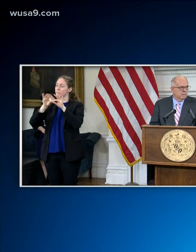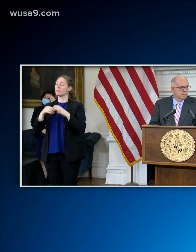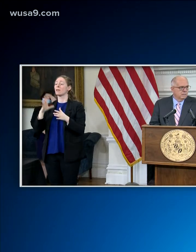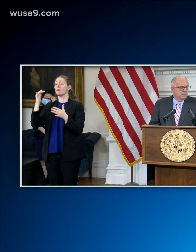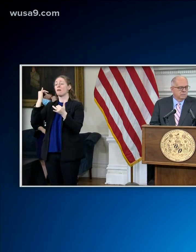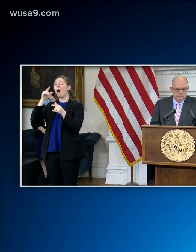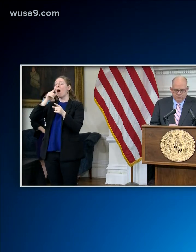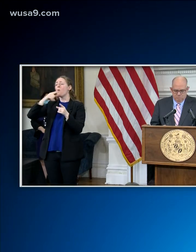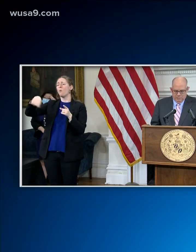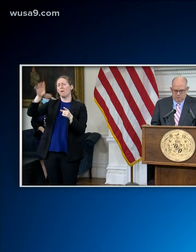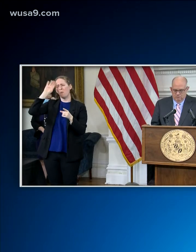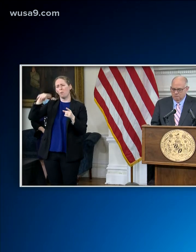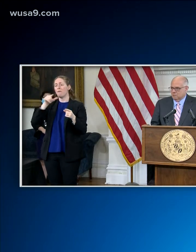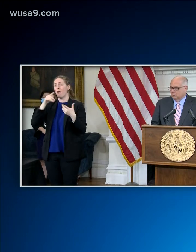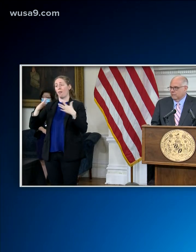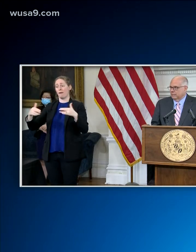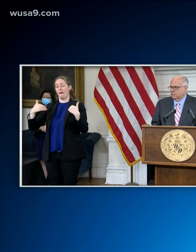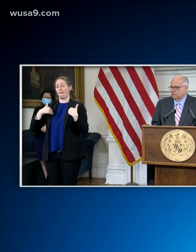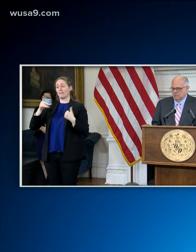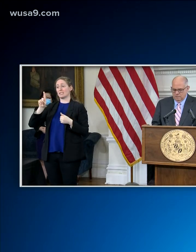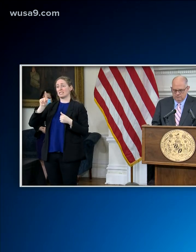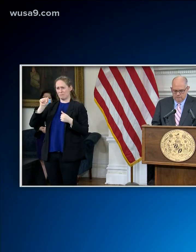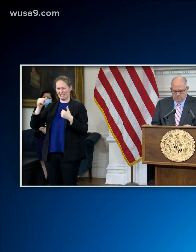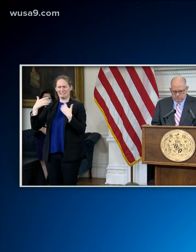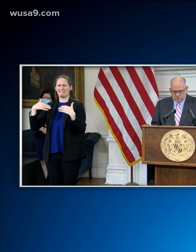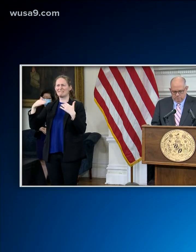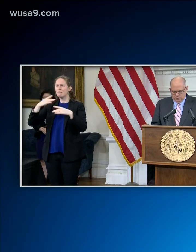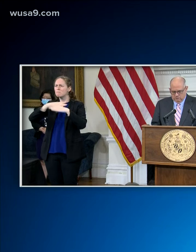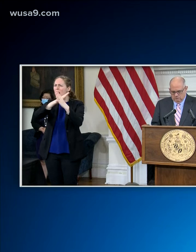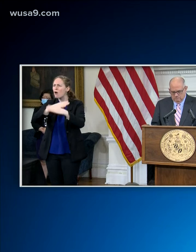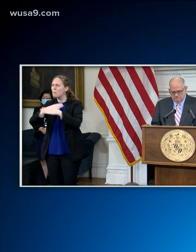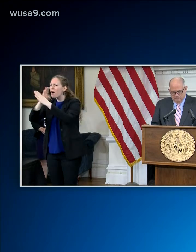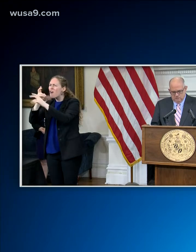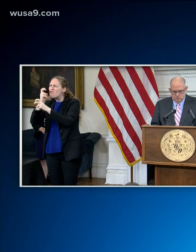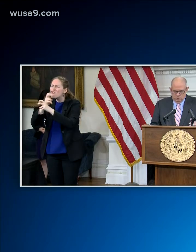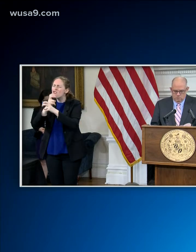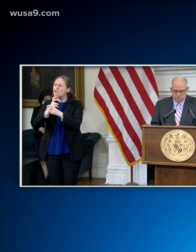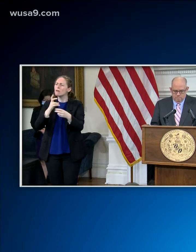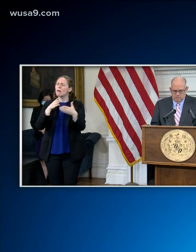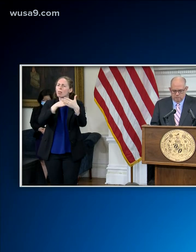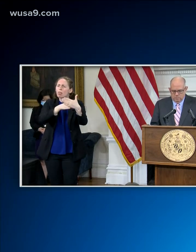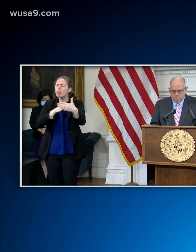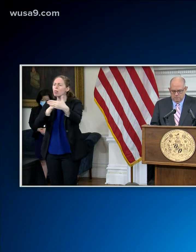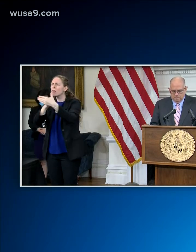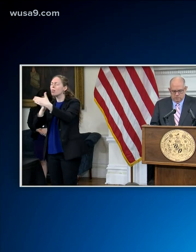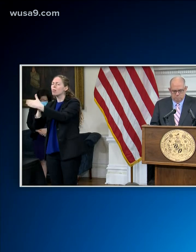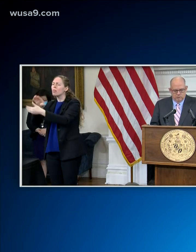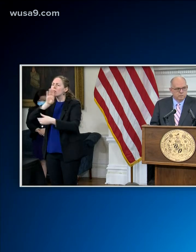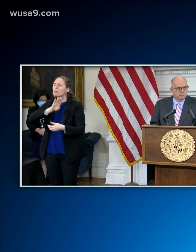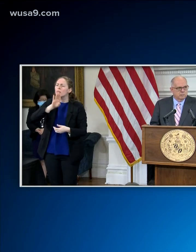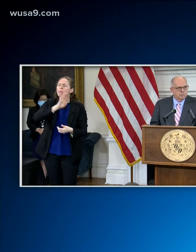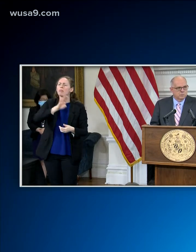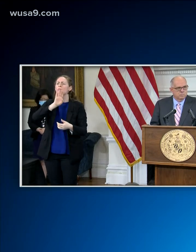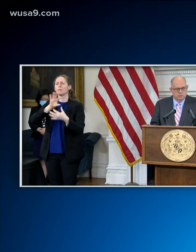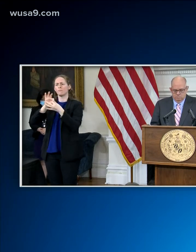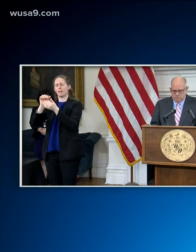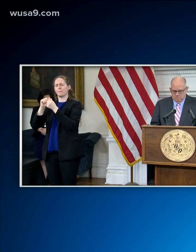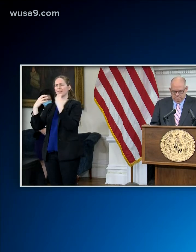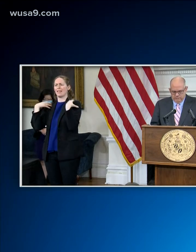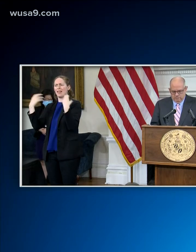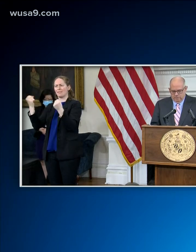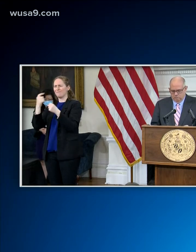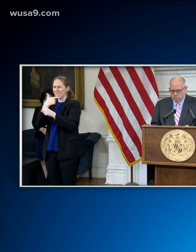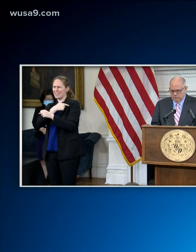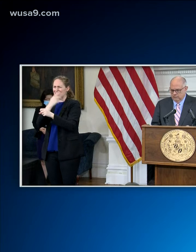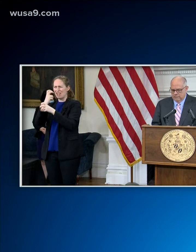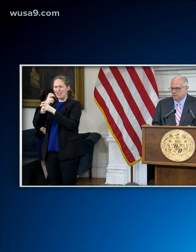experience significant barriers to accessing health services. So the Maryland Department of Disabilities, along with the Maryland Department